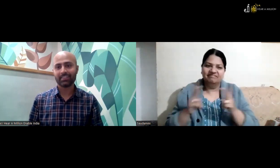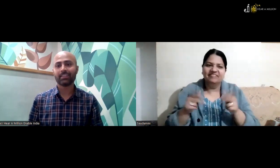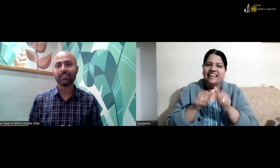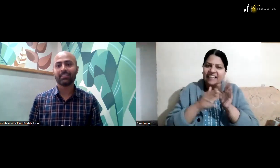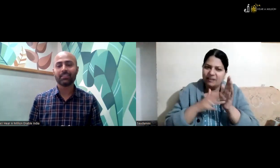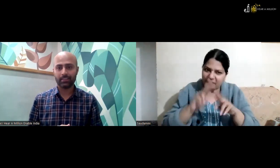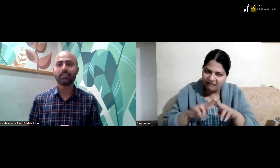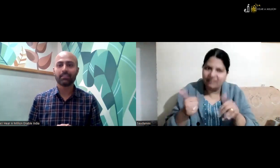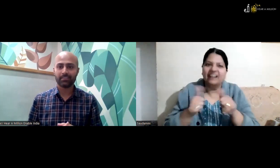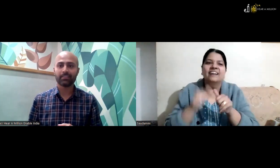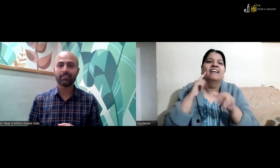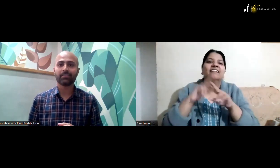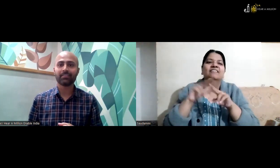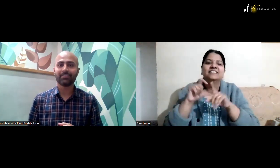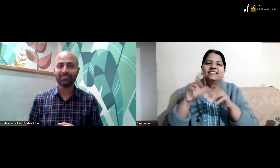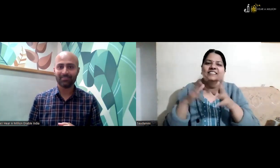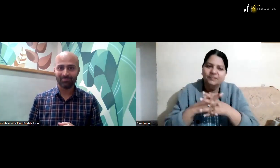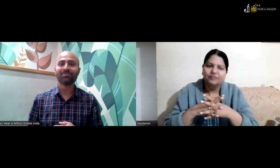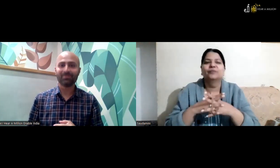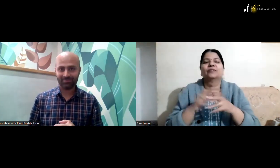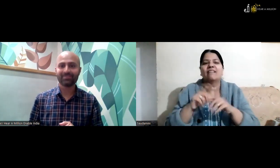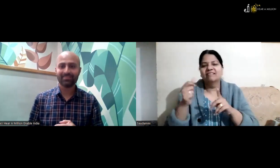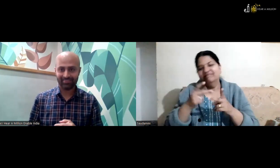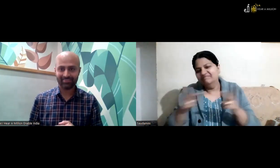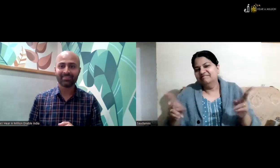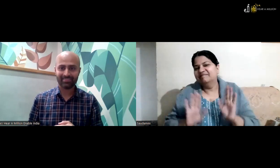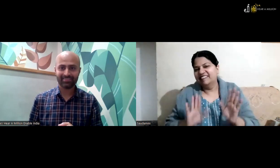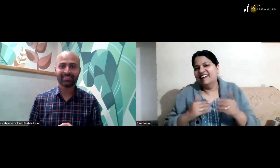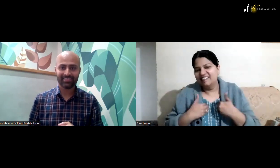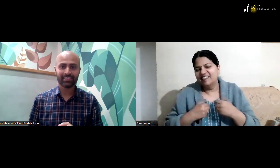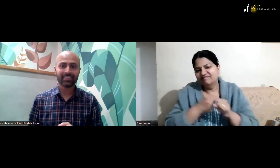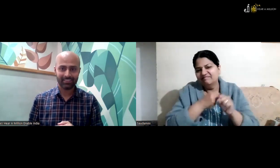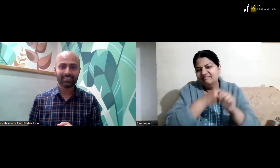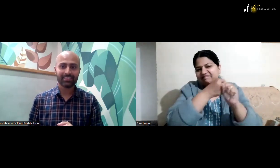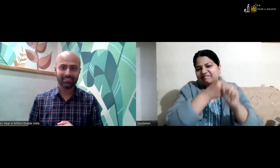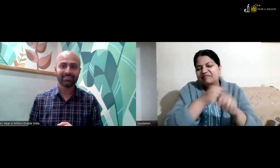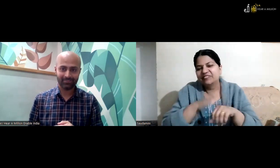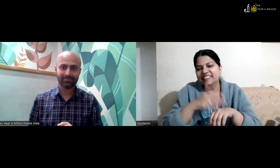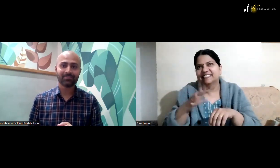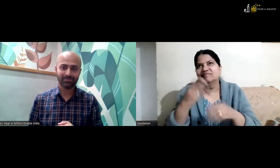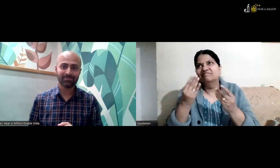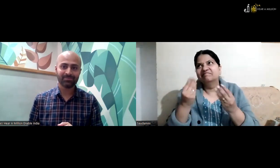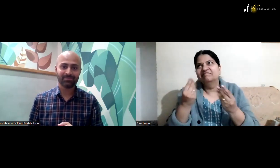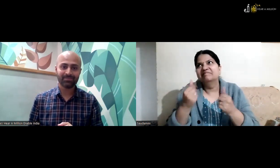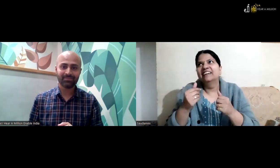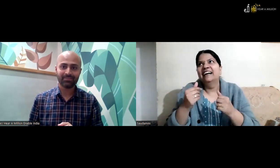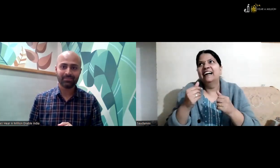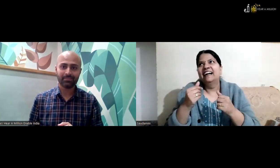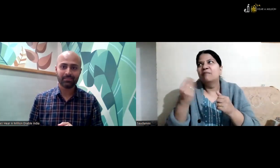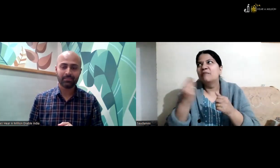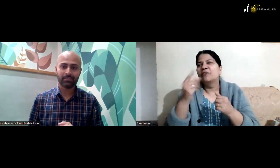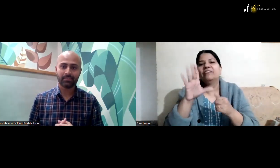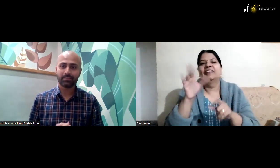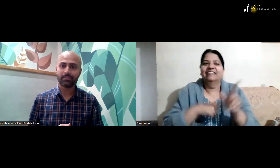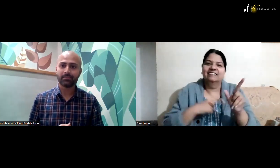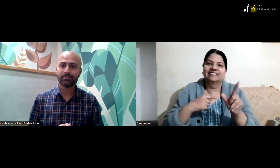been working with various kinds of projects. So yes, I'm a part of different kinds of activities related to